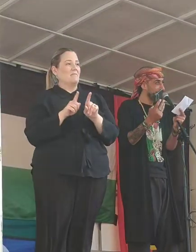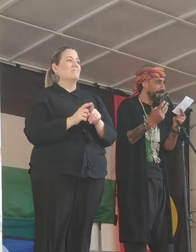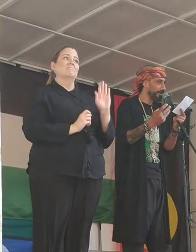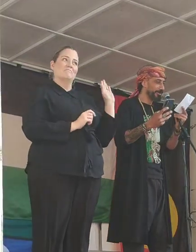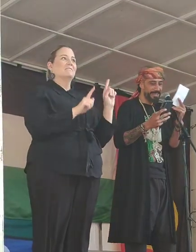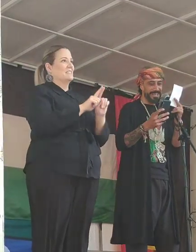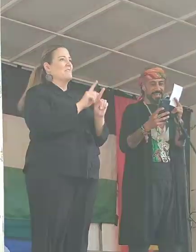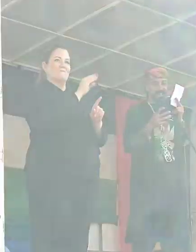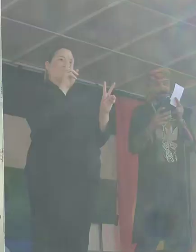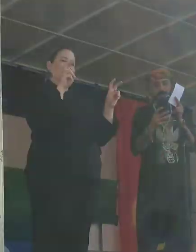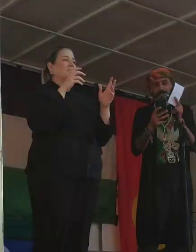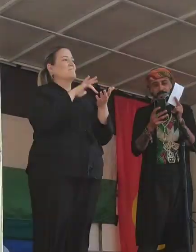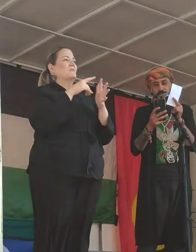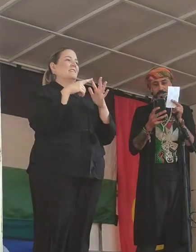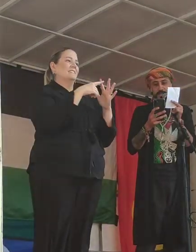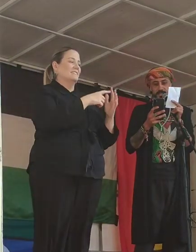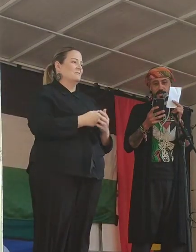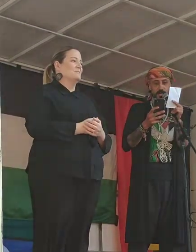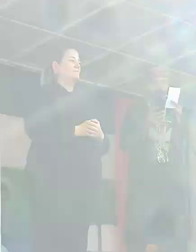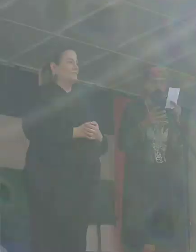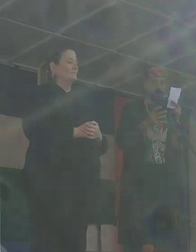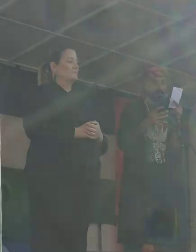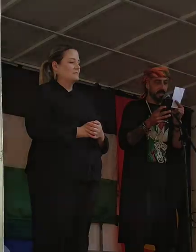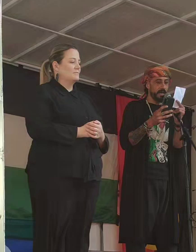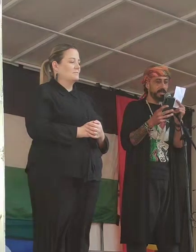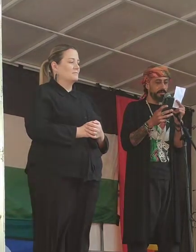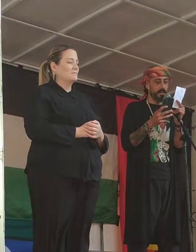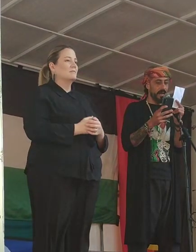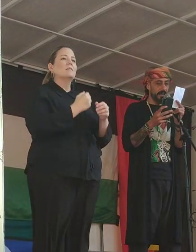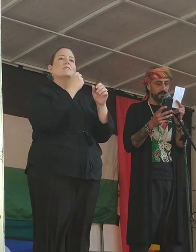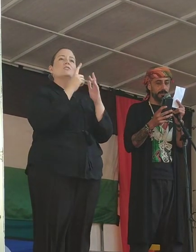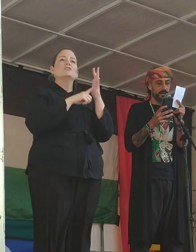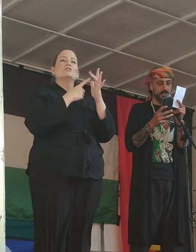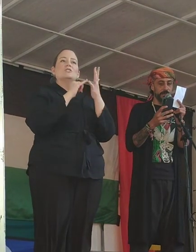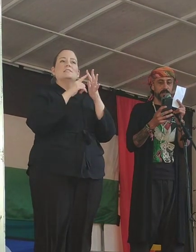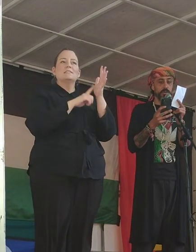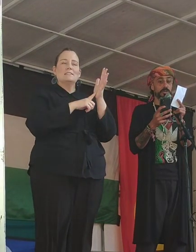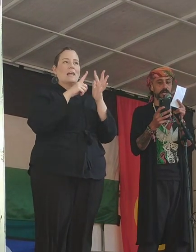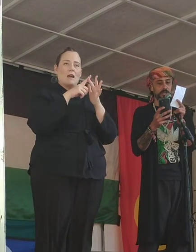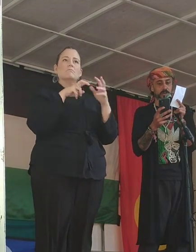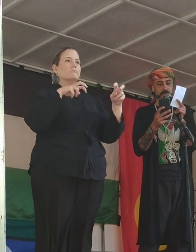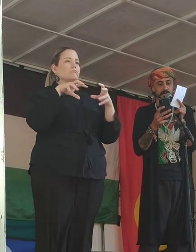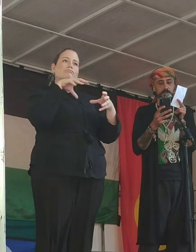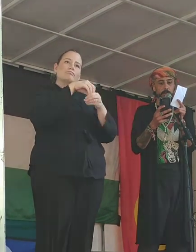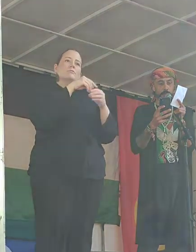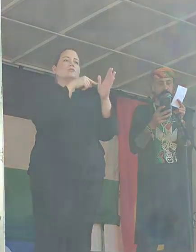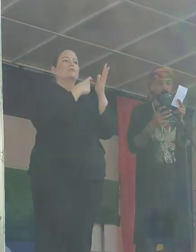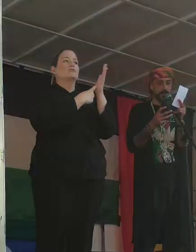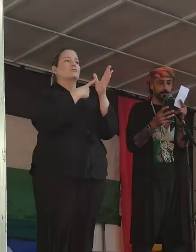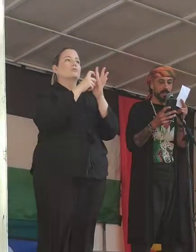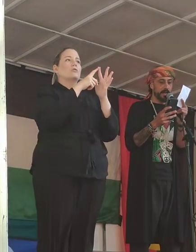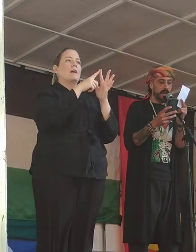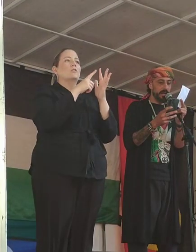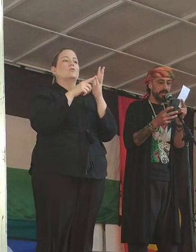And that's where she's from too. In addition to this, Giselle is an active participant into the Trade Unionists